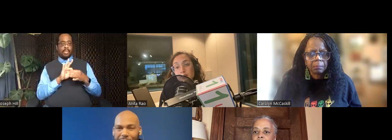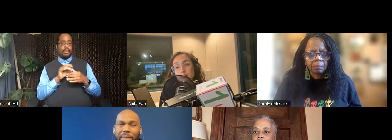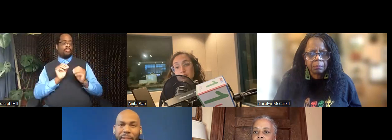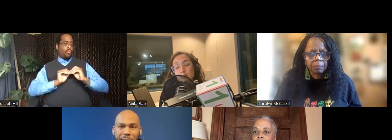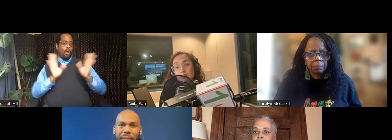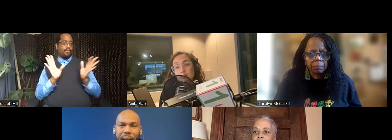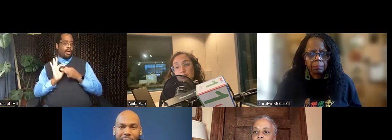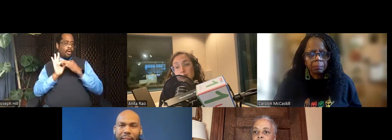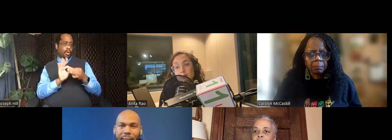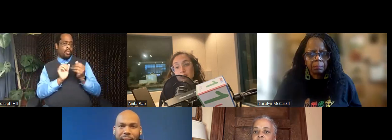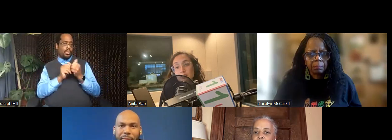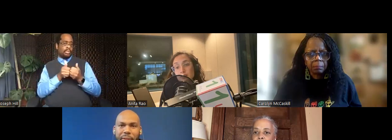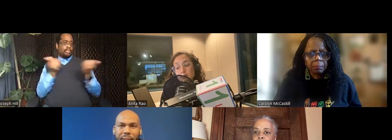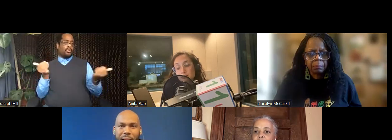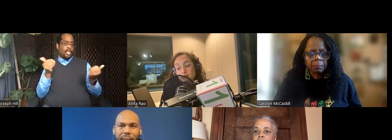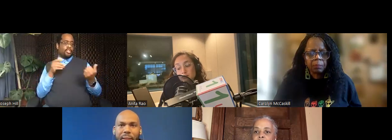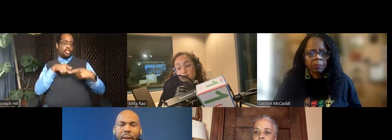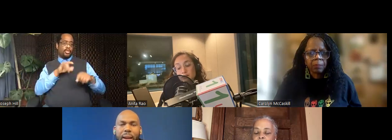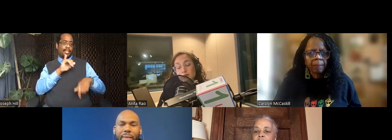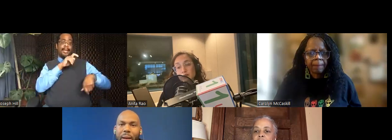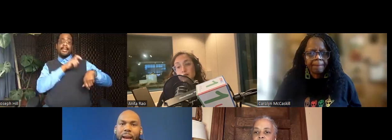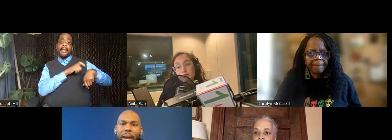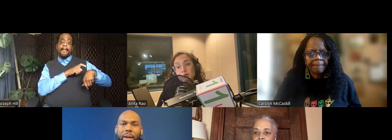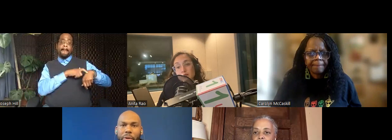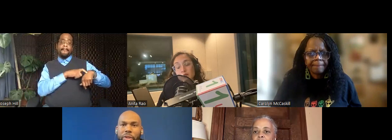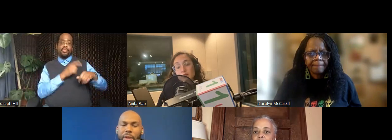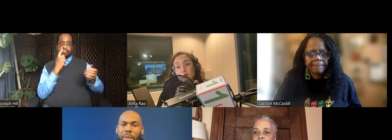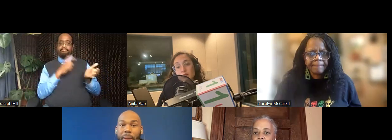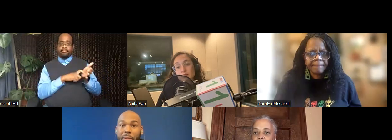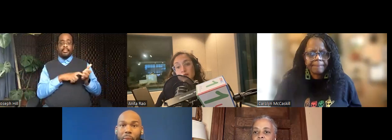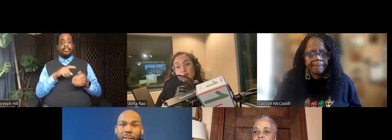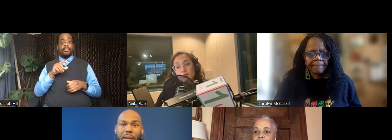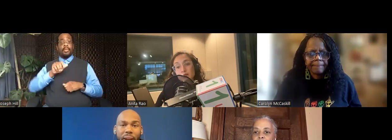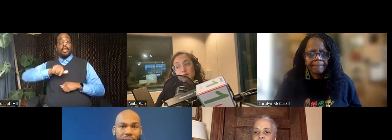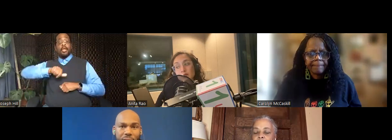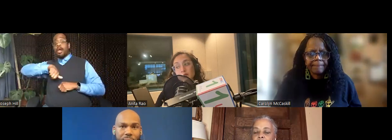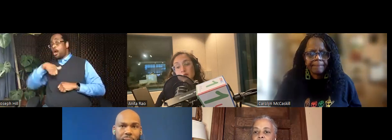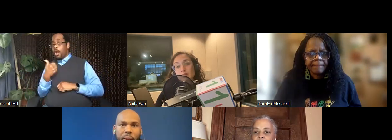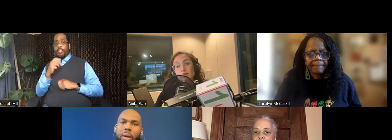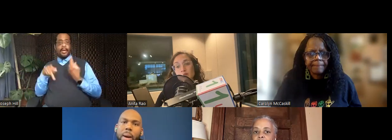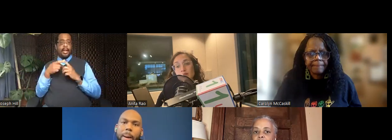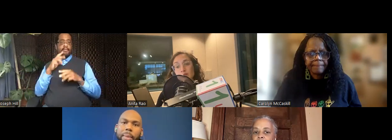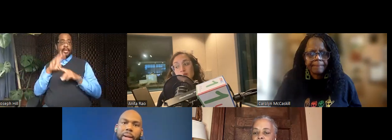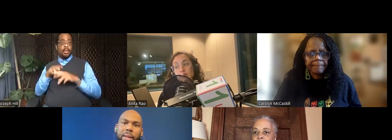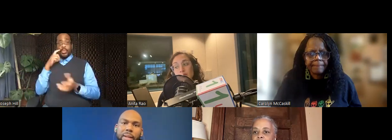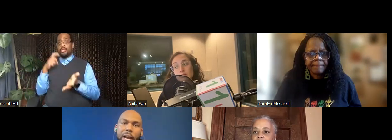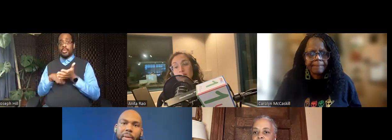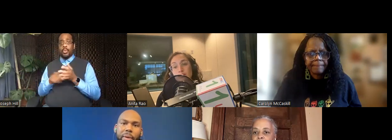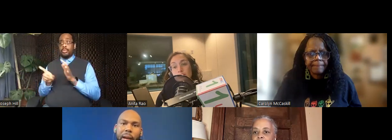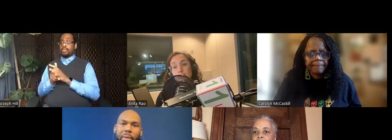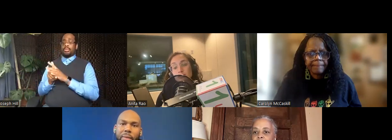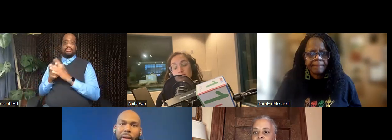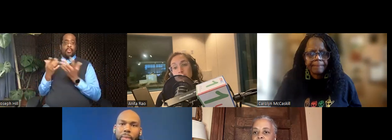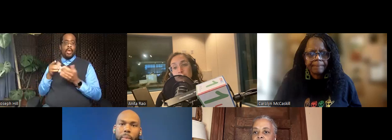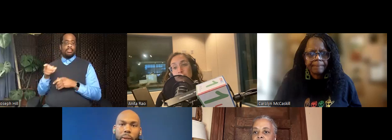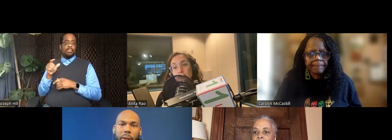noticed these distinctive different signs in these different states. And that had a huge influence based on segregation. Another type